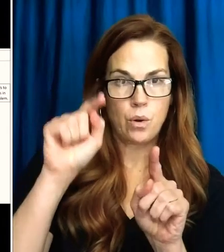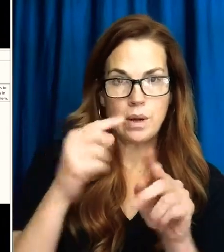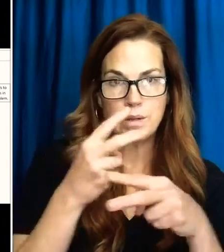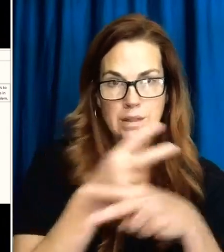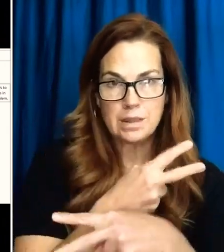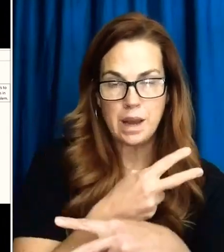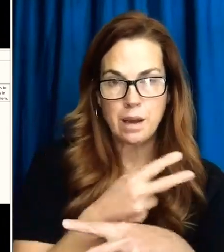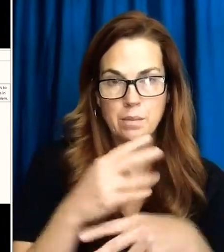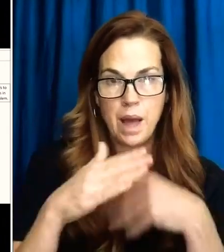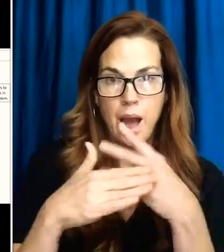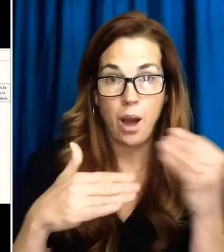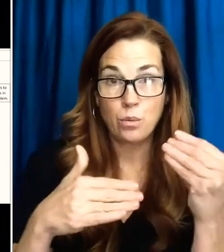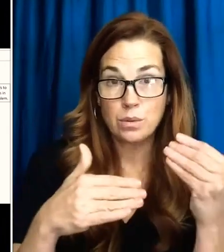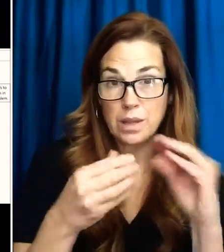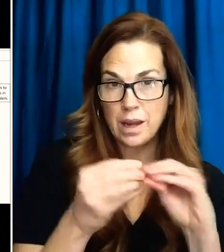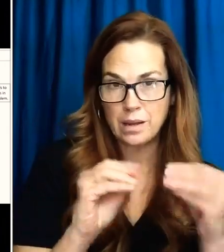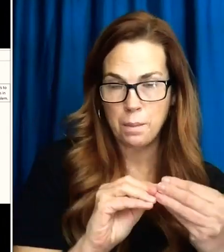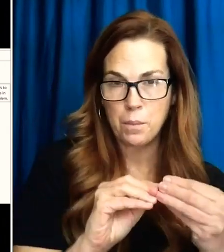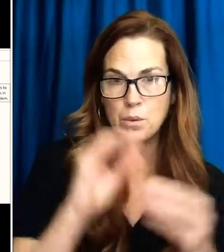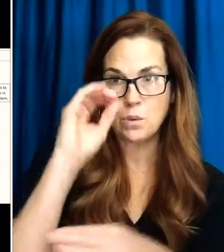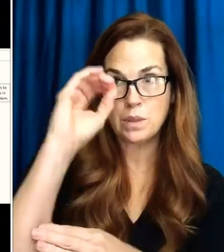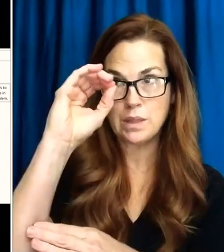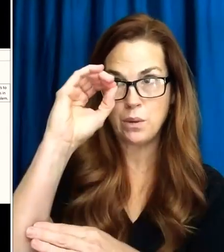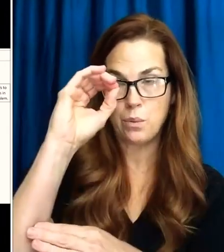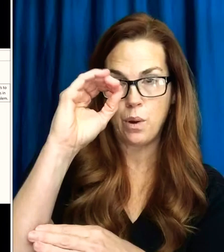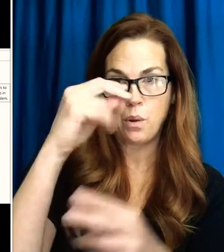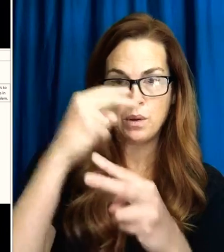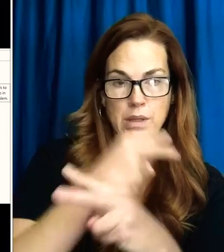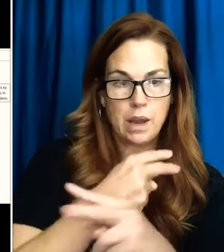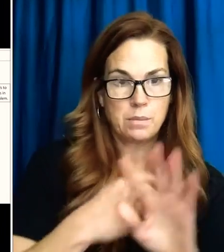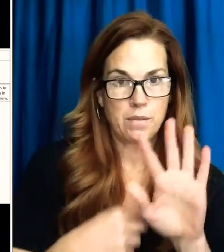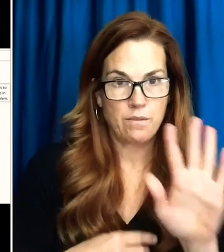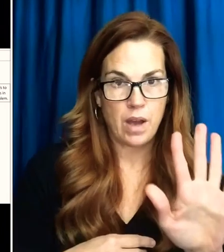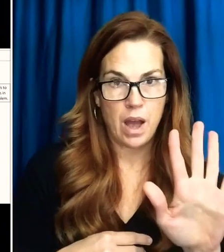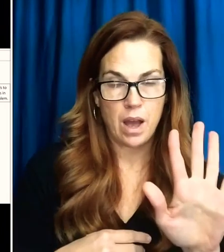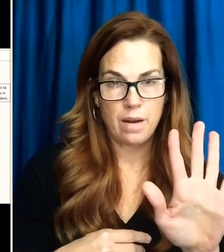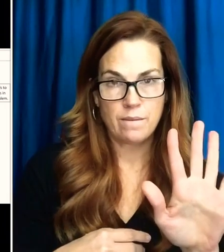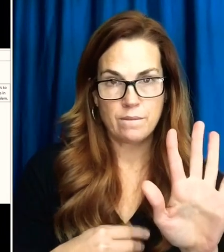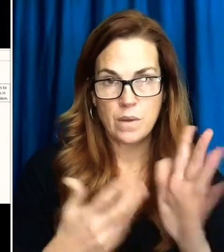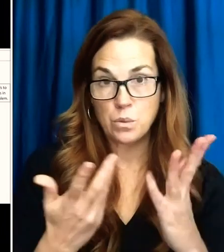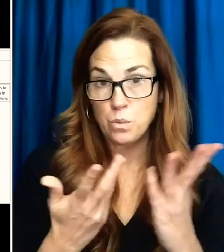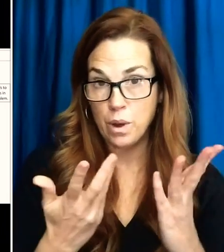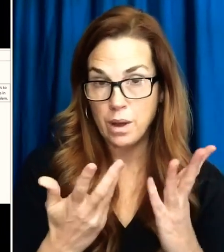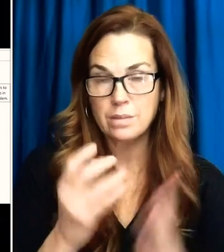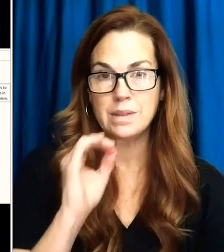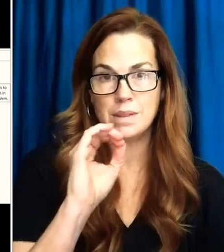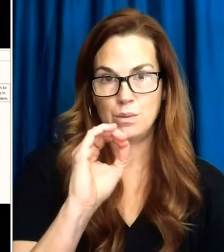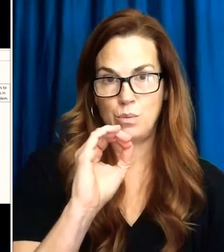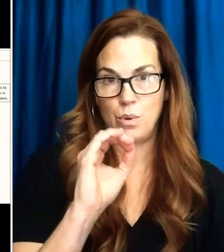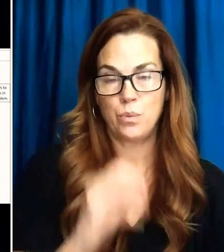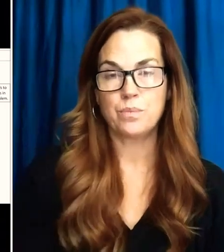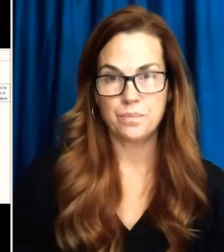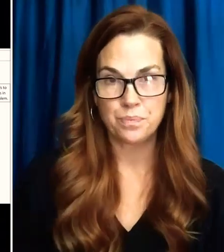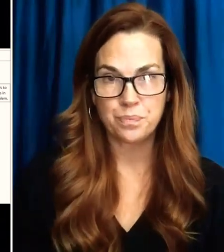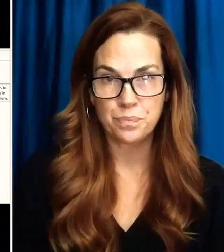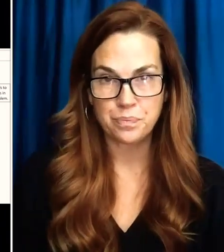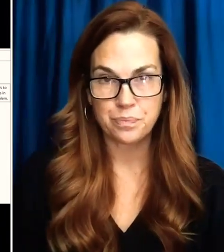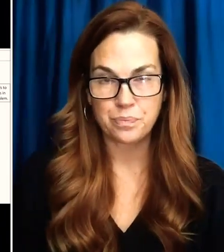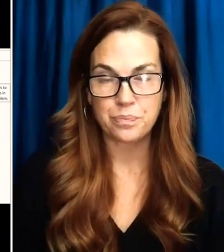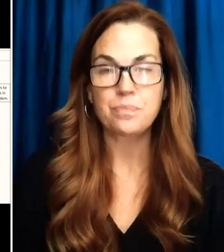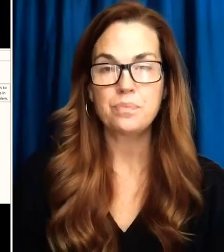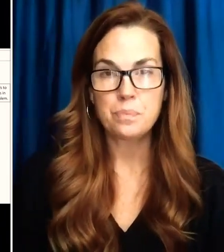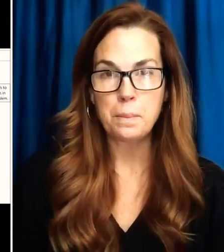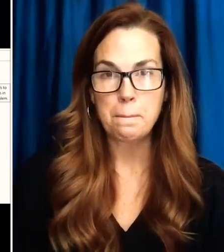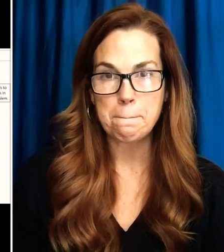0 times 5, and that's going to give me 0. Okay, and then I'm going to do 3